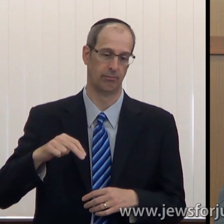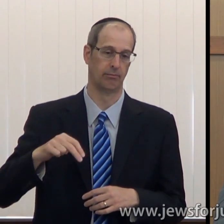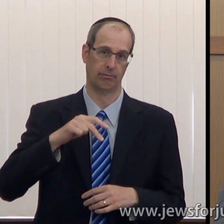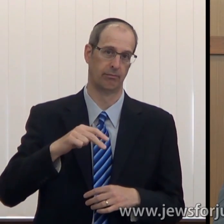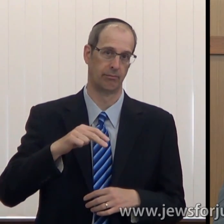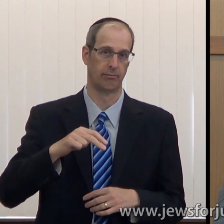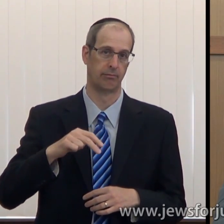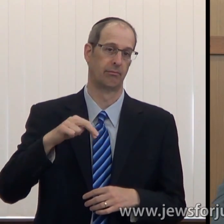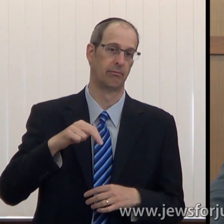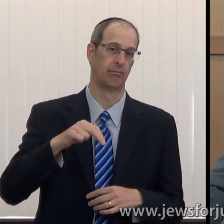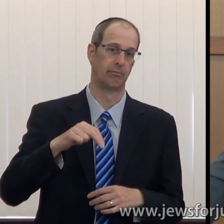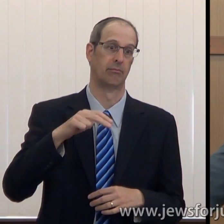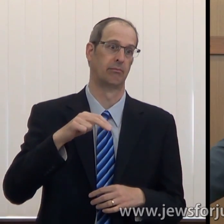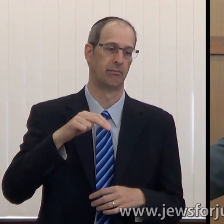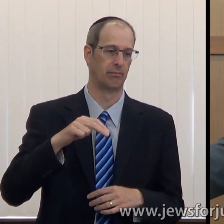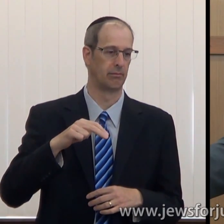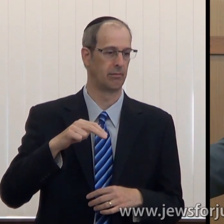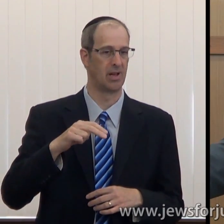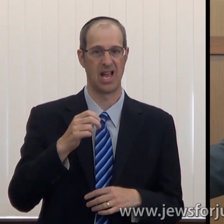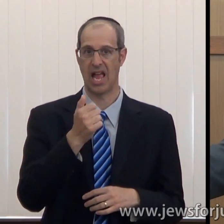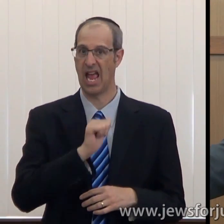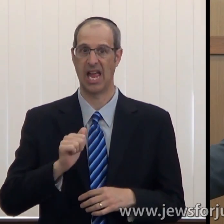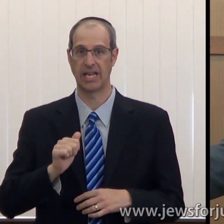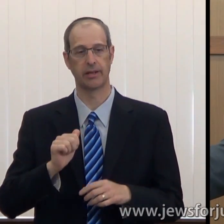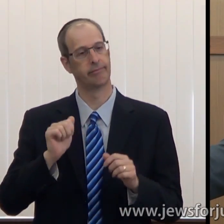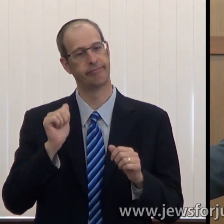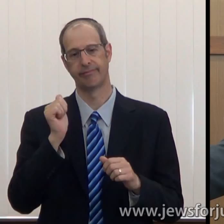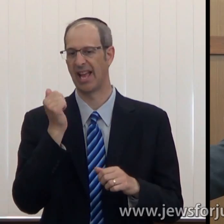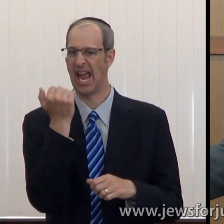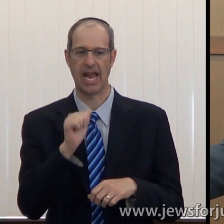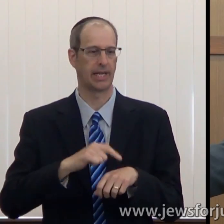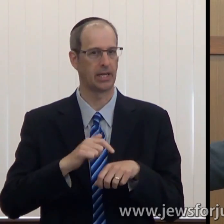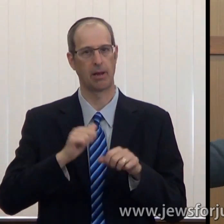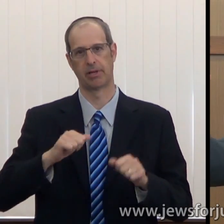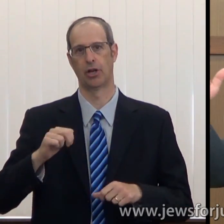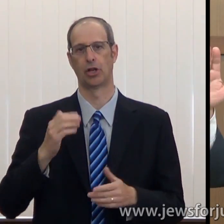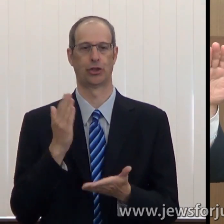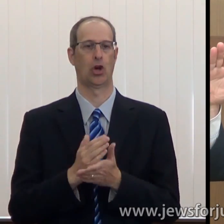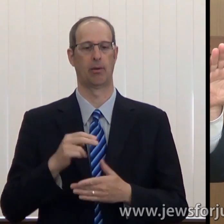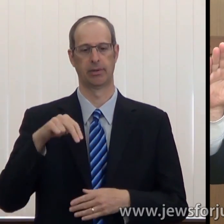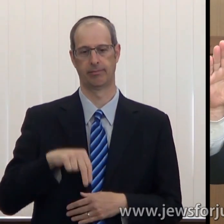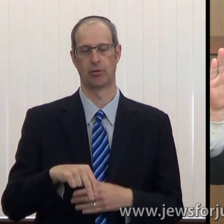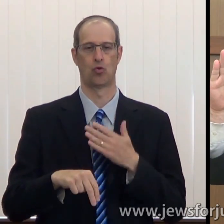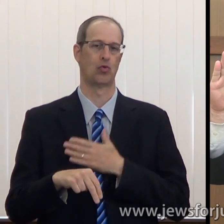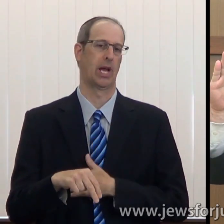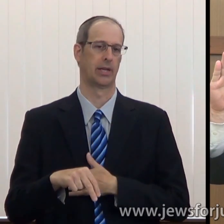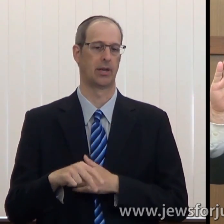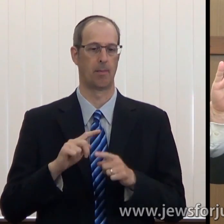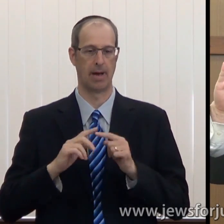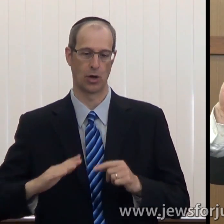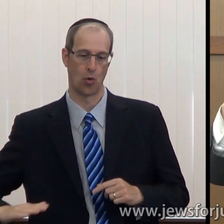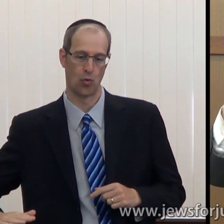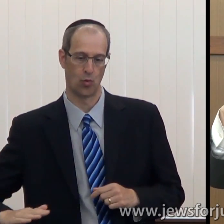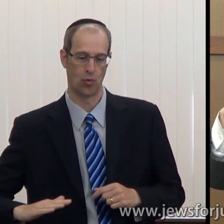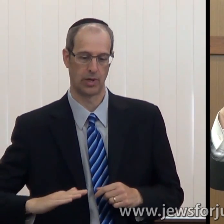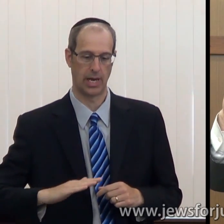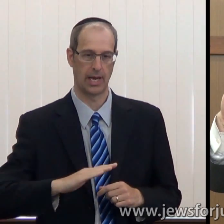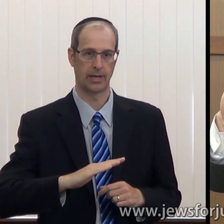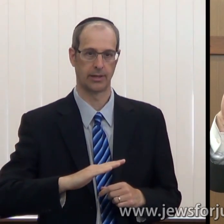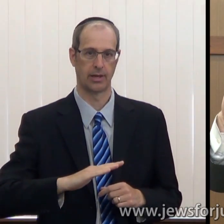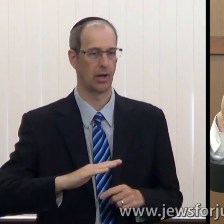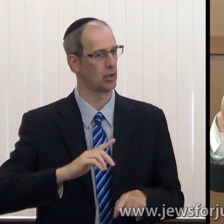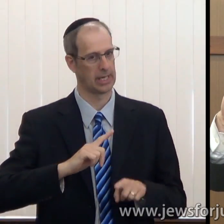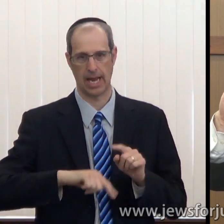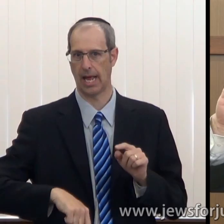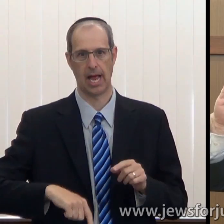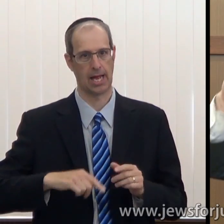steps. But any step you want, you can stop. But on an incline like this, you can't really